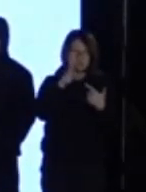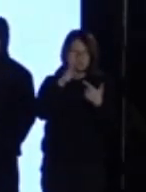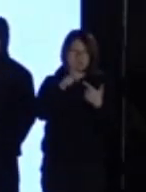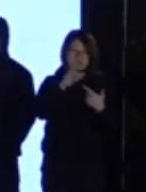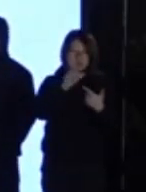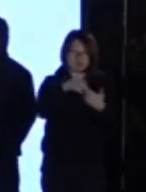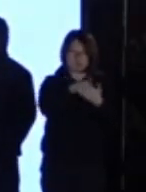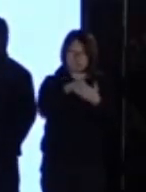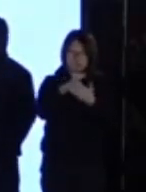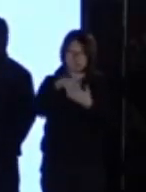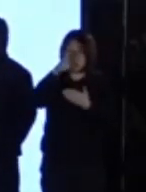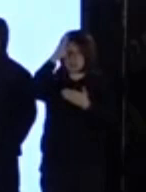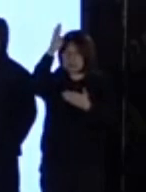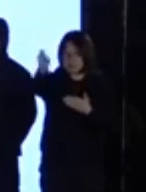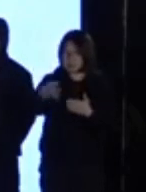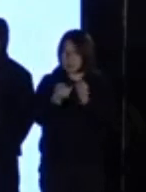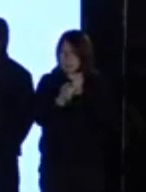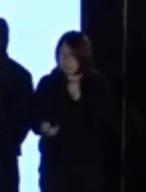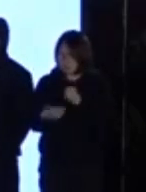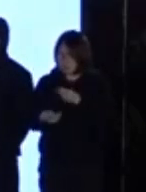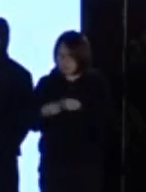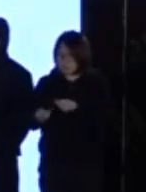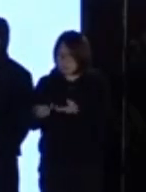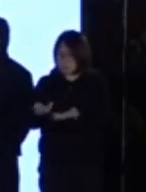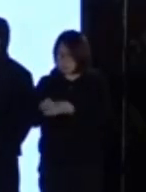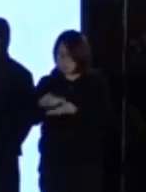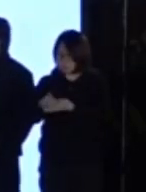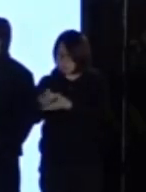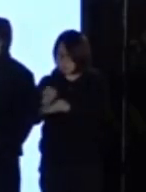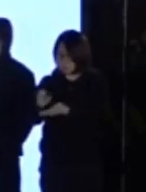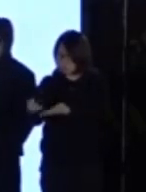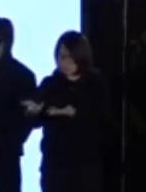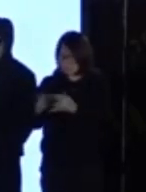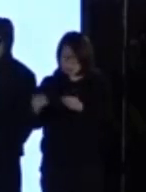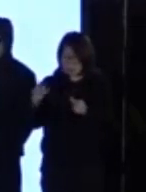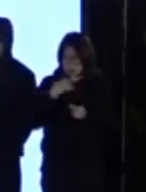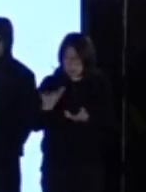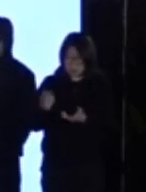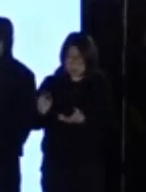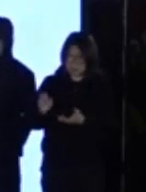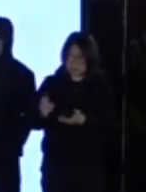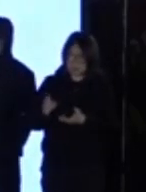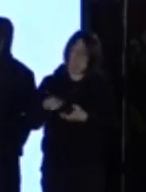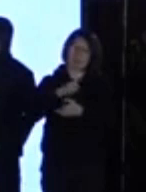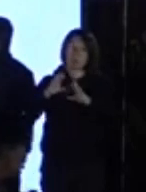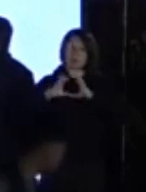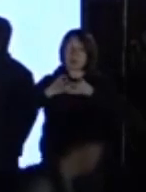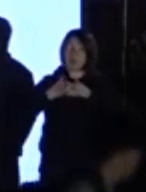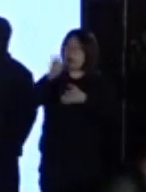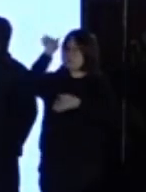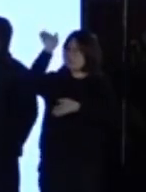crush us with brutality and toxic gas, the citizen press conference pledged to the government and authorities around the world